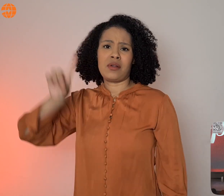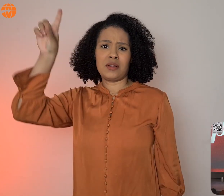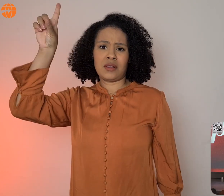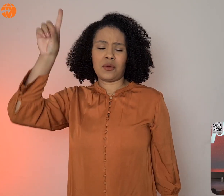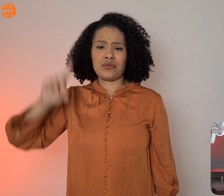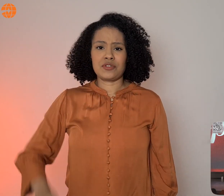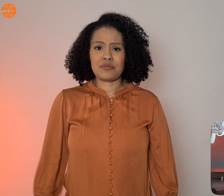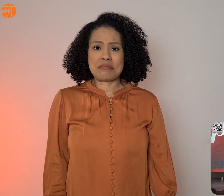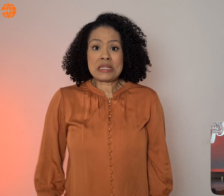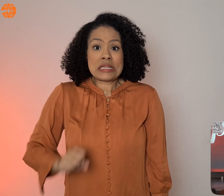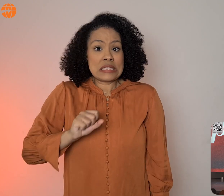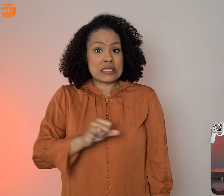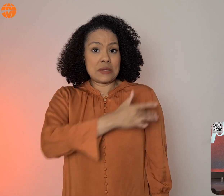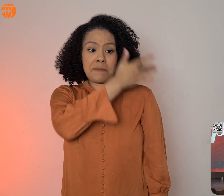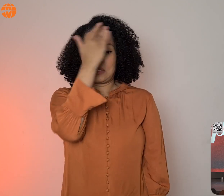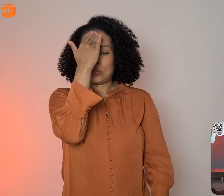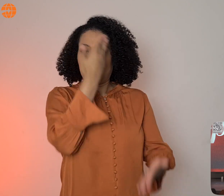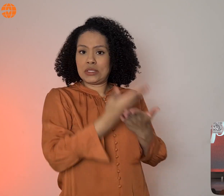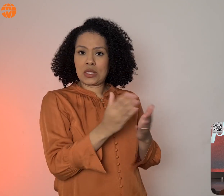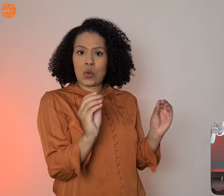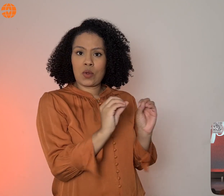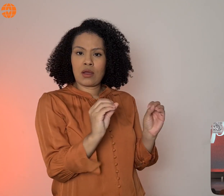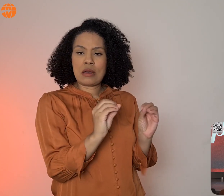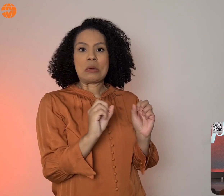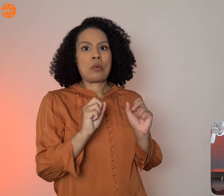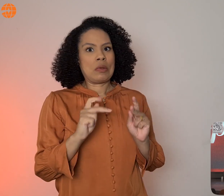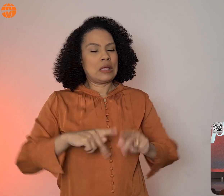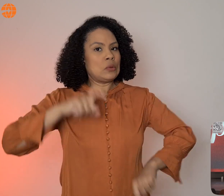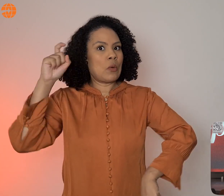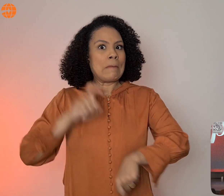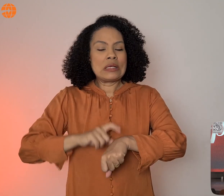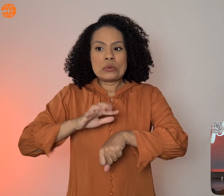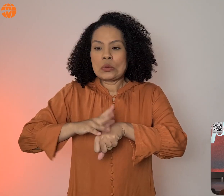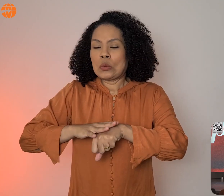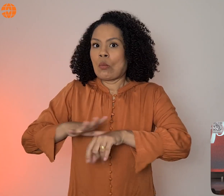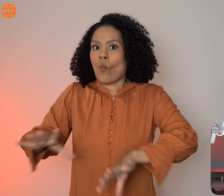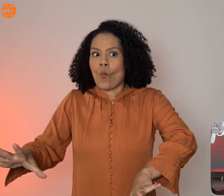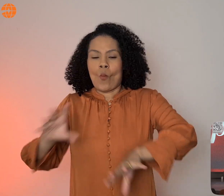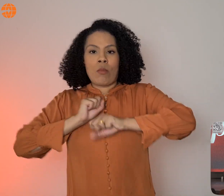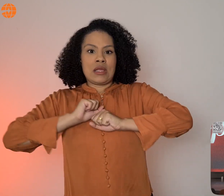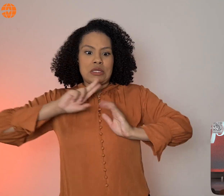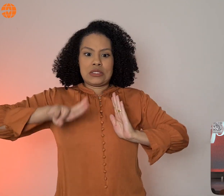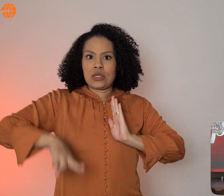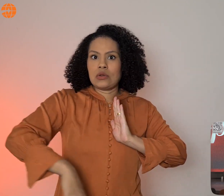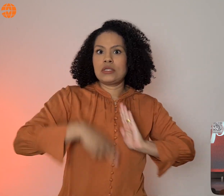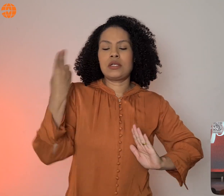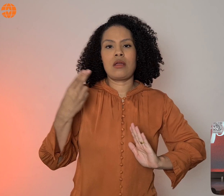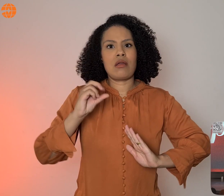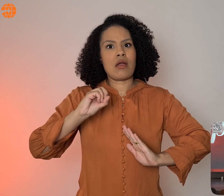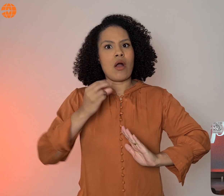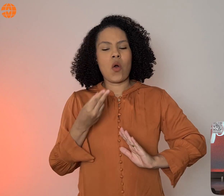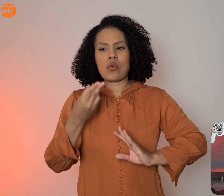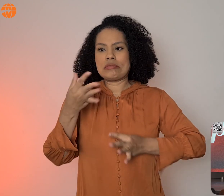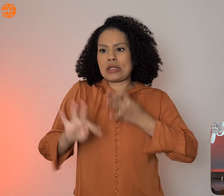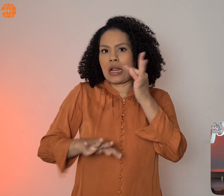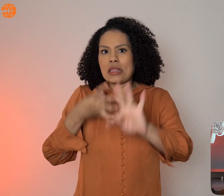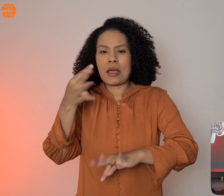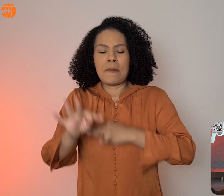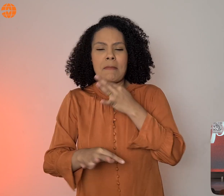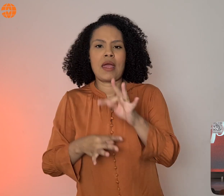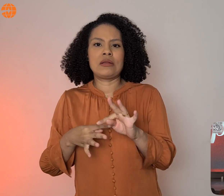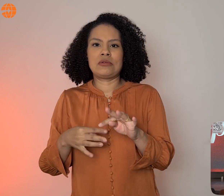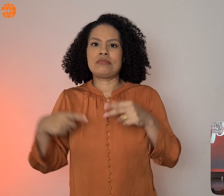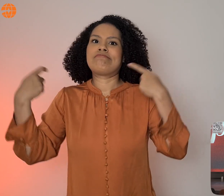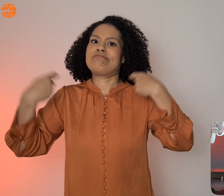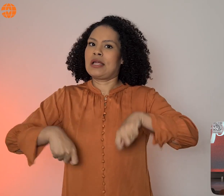know, and even those of you who believe, Mesmo aqueles que não creem. you pray and then you undergo your surgery or your treatment. E ali você